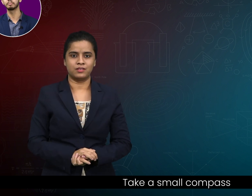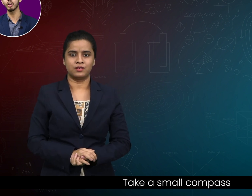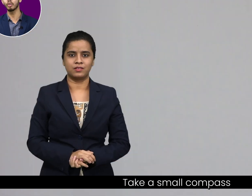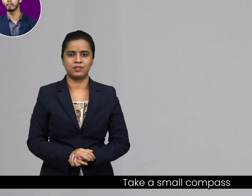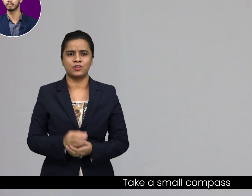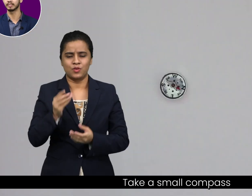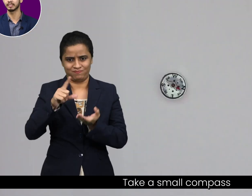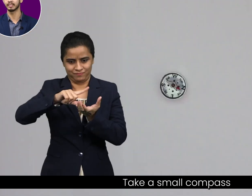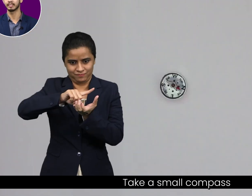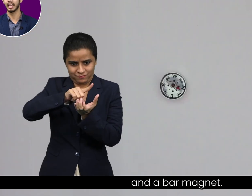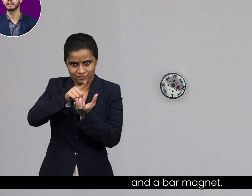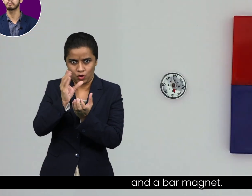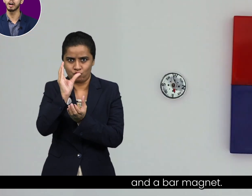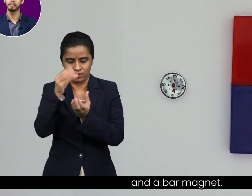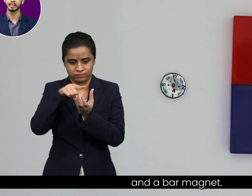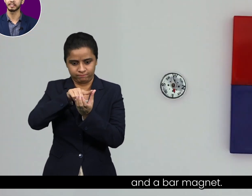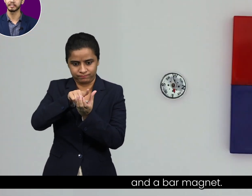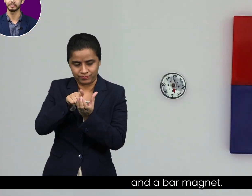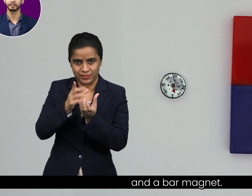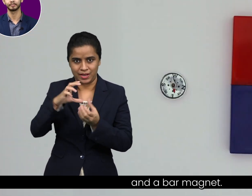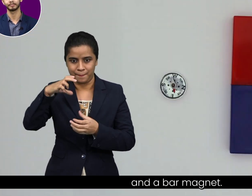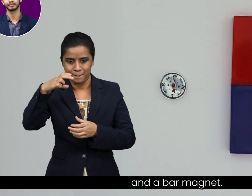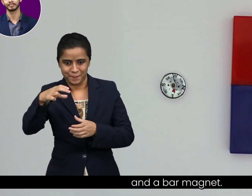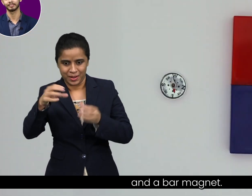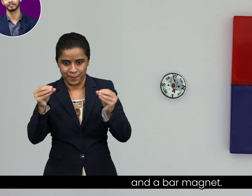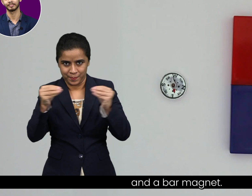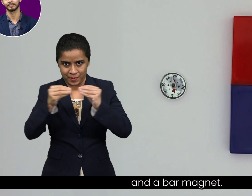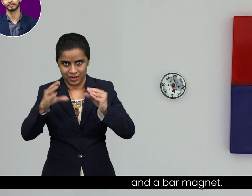Take a small compass and a bar magnet.